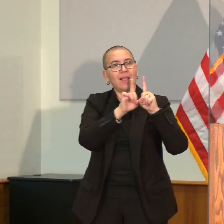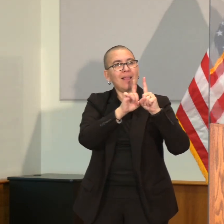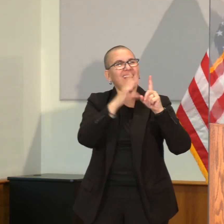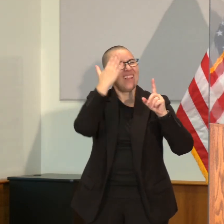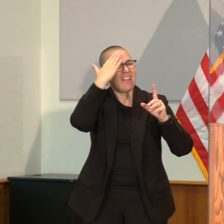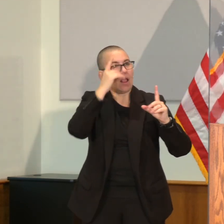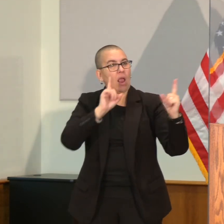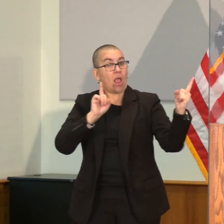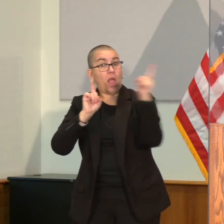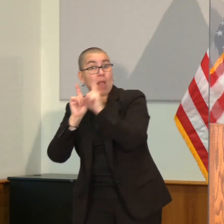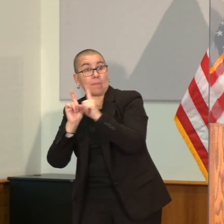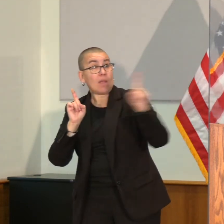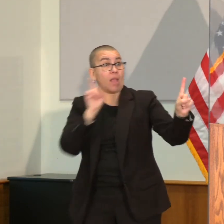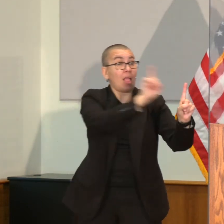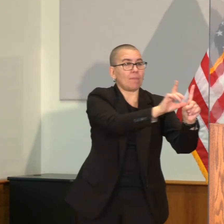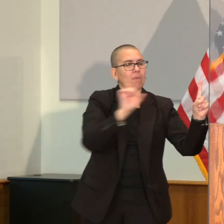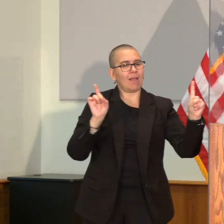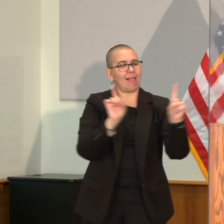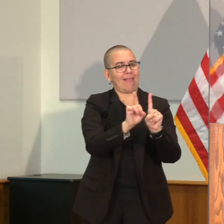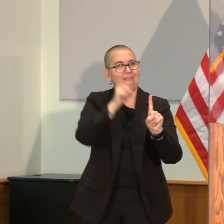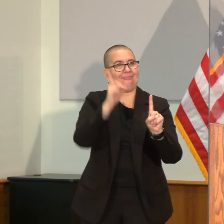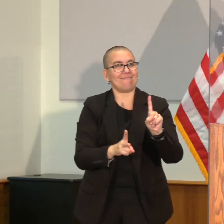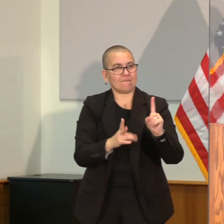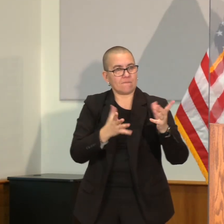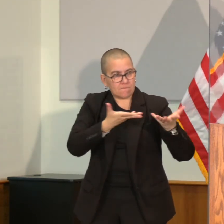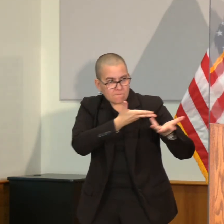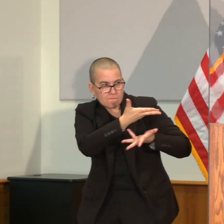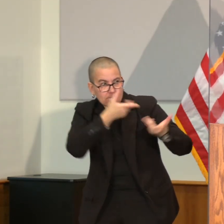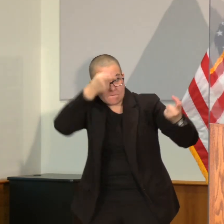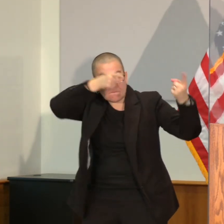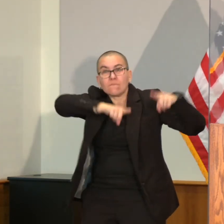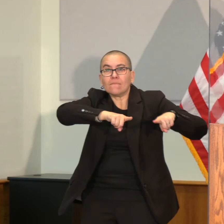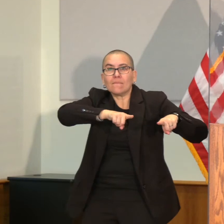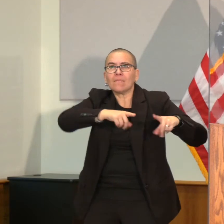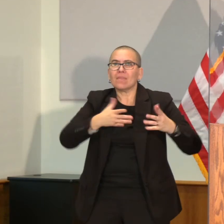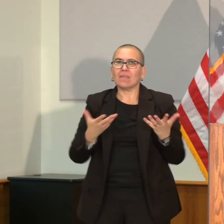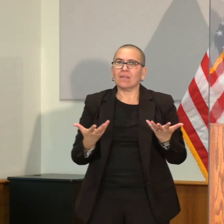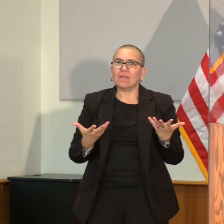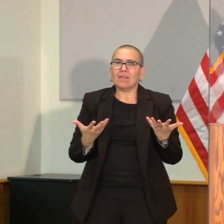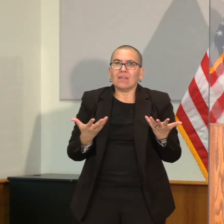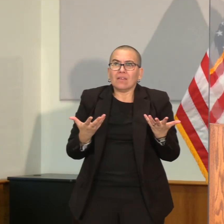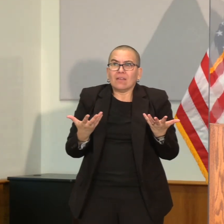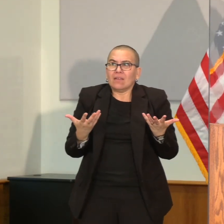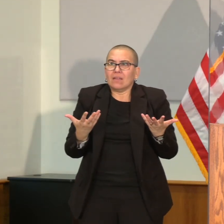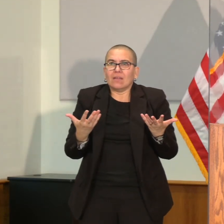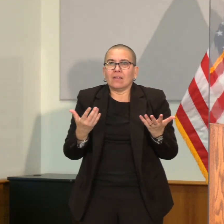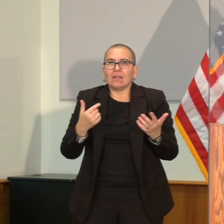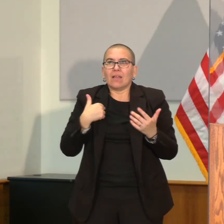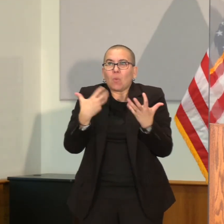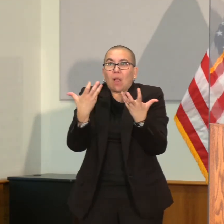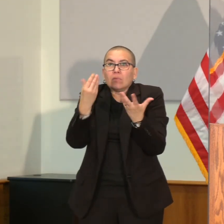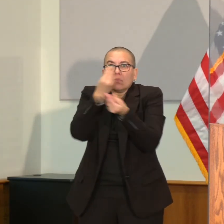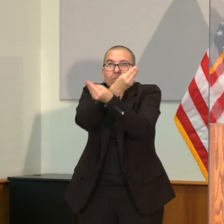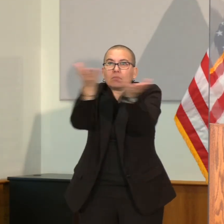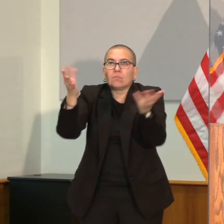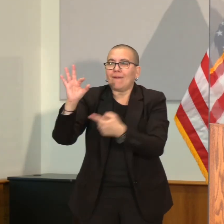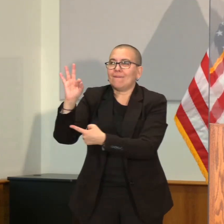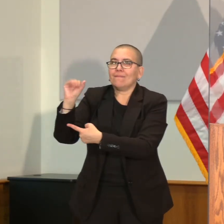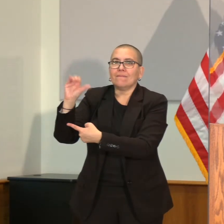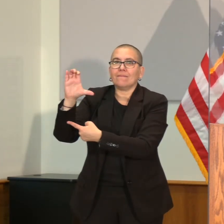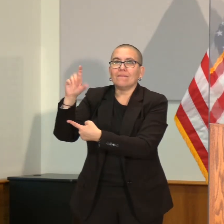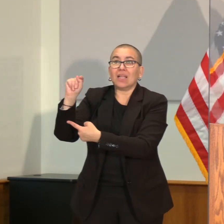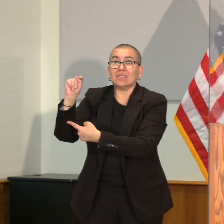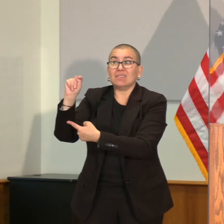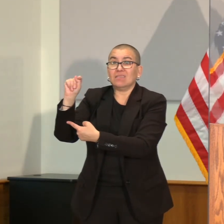I think, again, trying not to, but I have to call it where it is. The facts are the facts. It's not belief. We